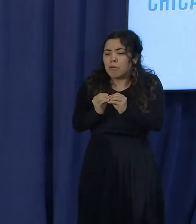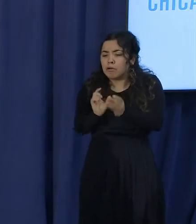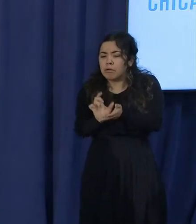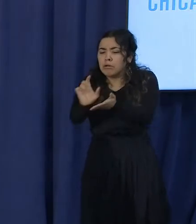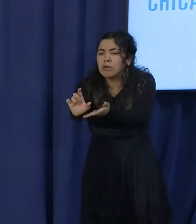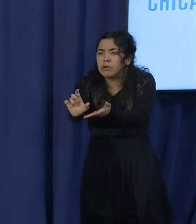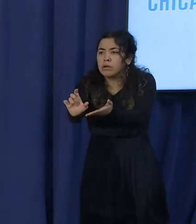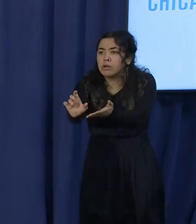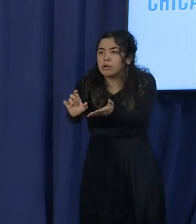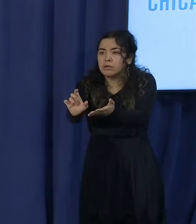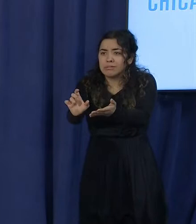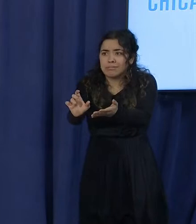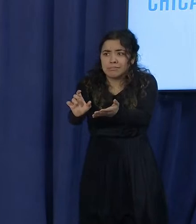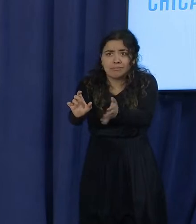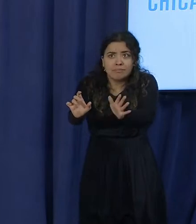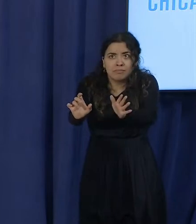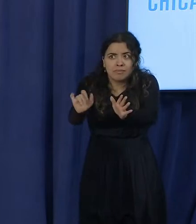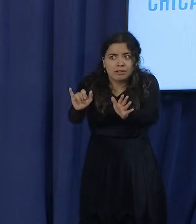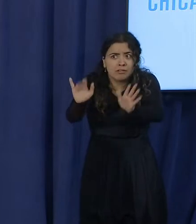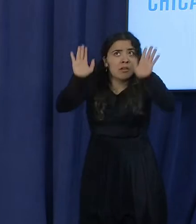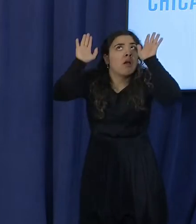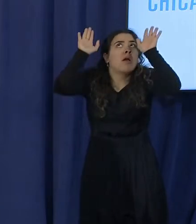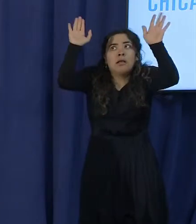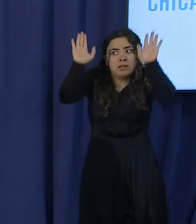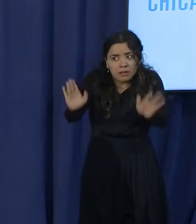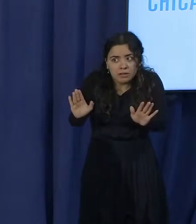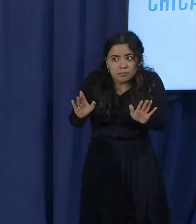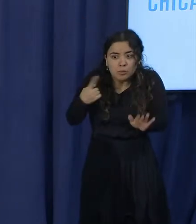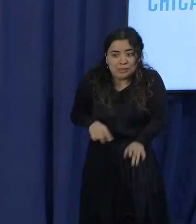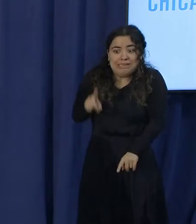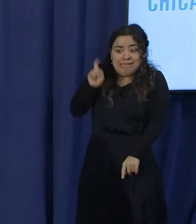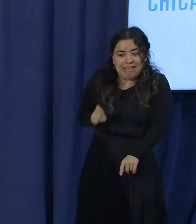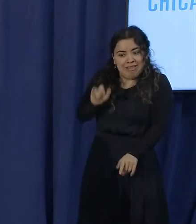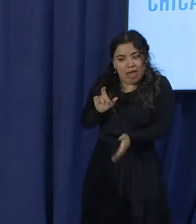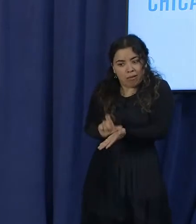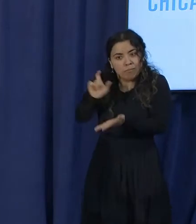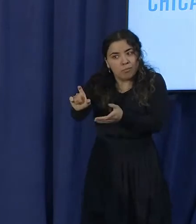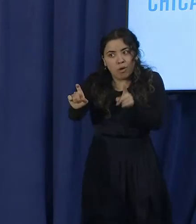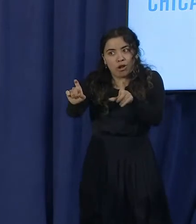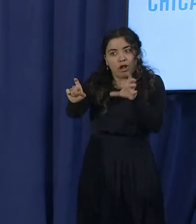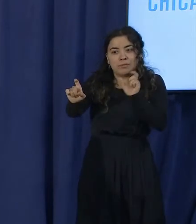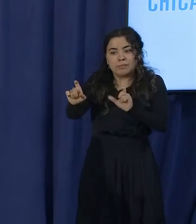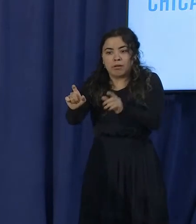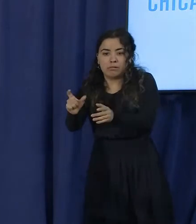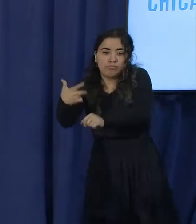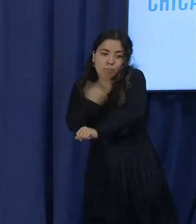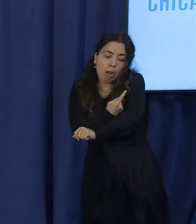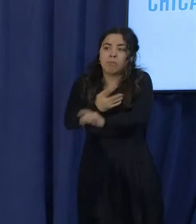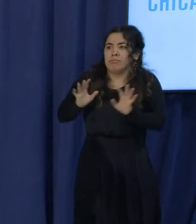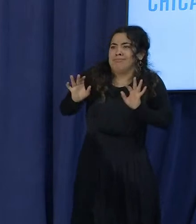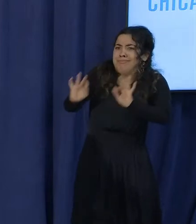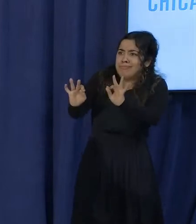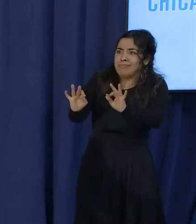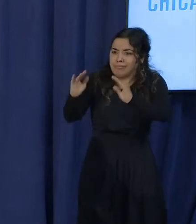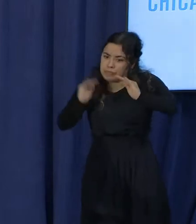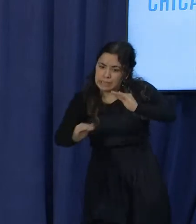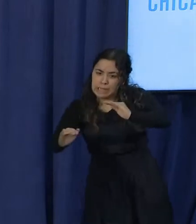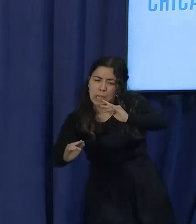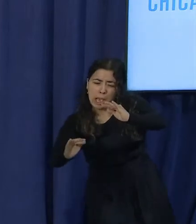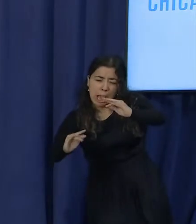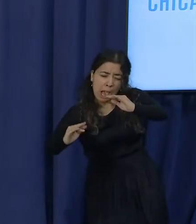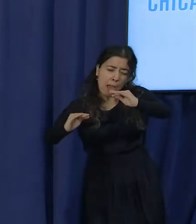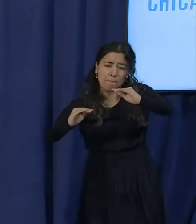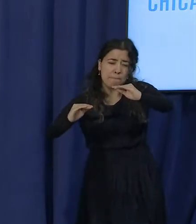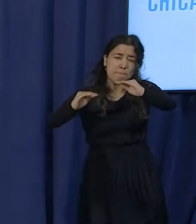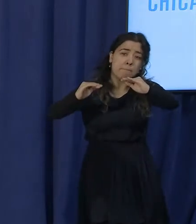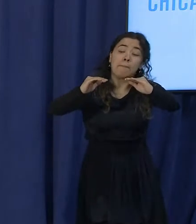patients to start with, those are excellent. That's exactly the 100 doses. That's a very well-used 100 doses in terms of equity. And we're able to direct